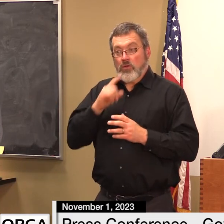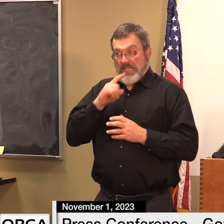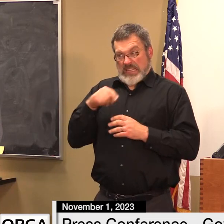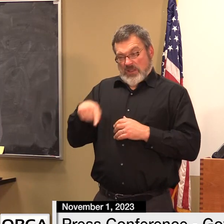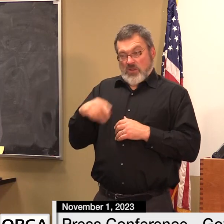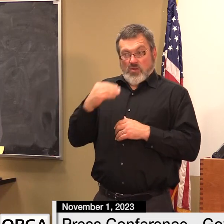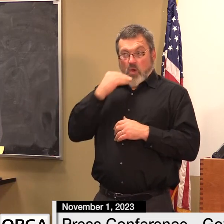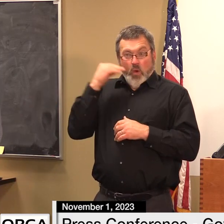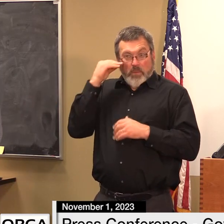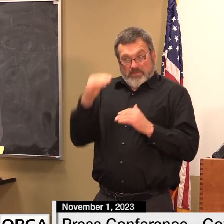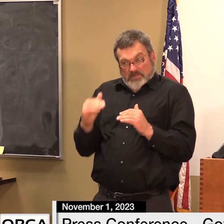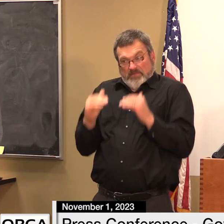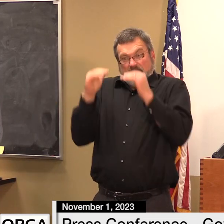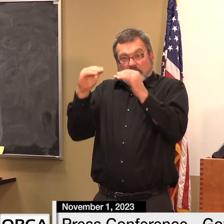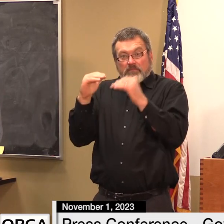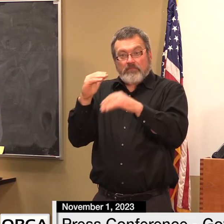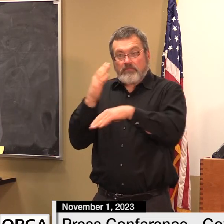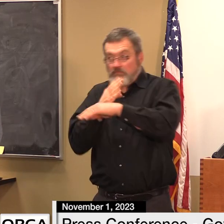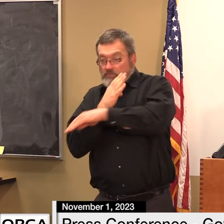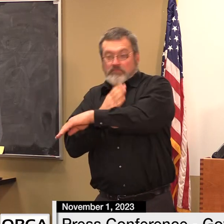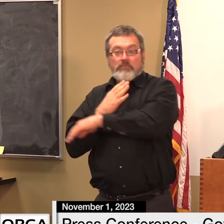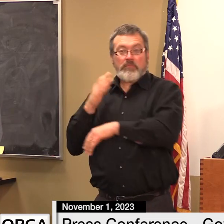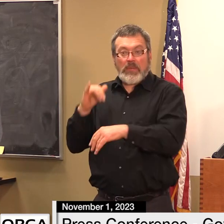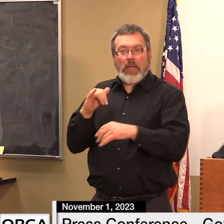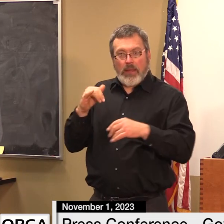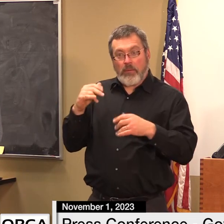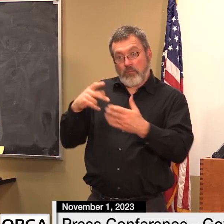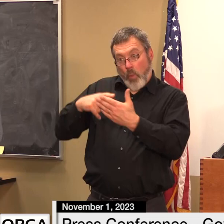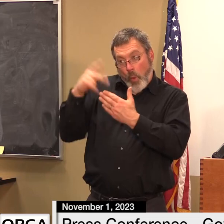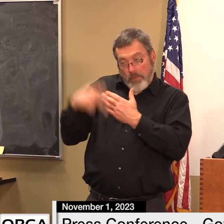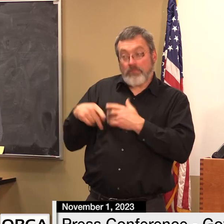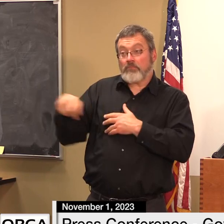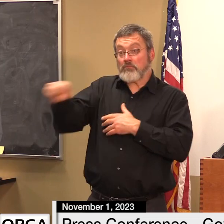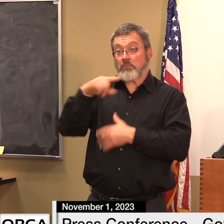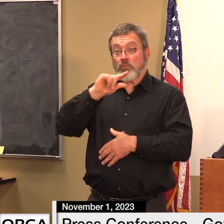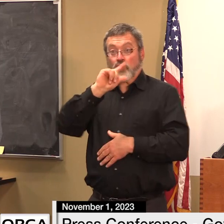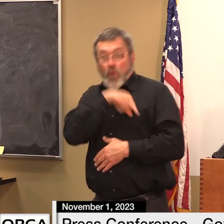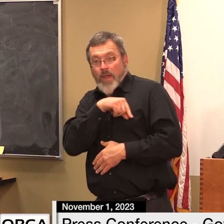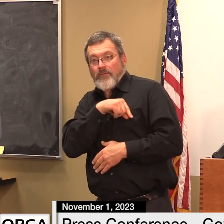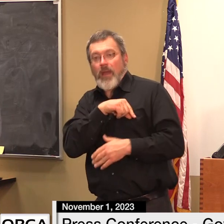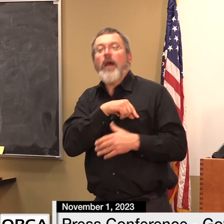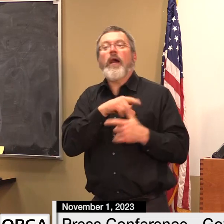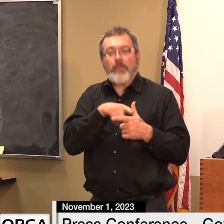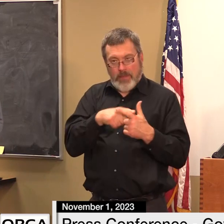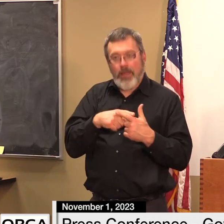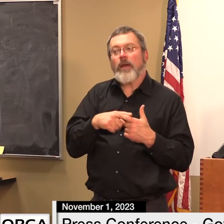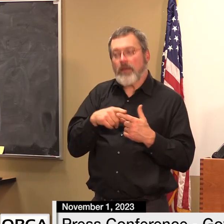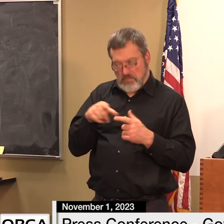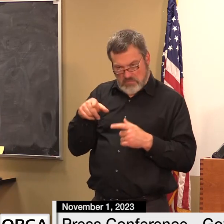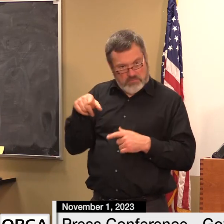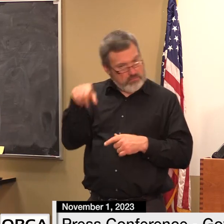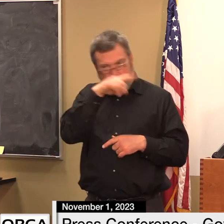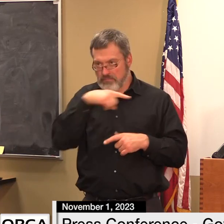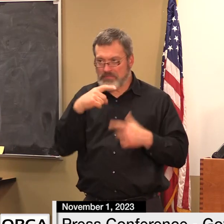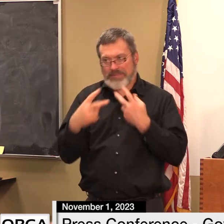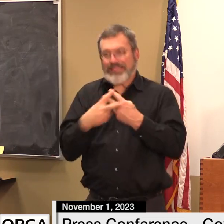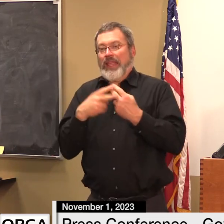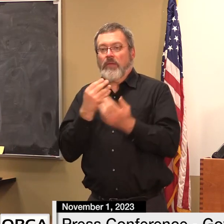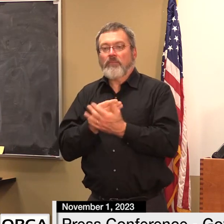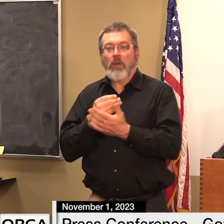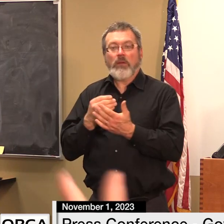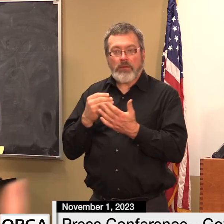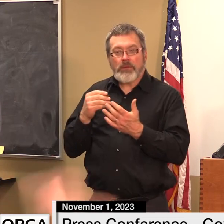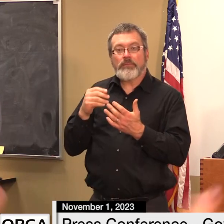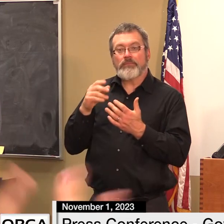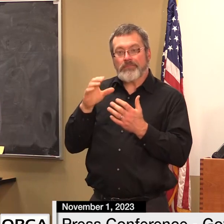the energy efficiency of income-eligible Vermonters' homes, to save them money that in turn helps them pay for the other necessities of